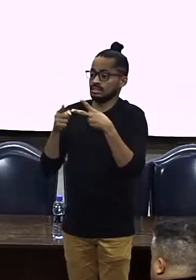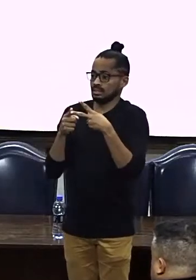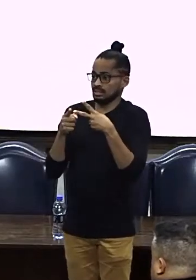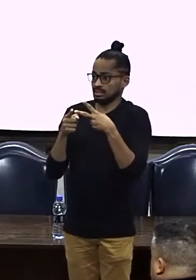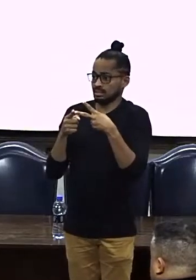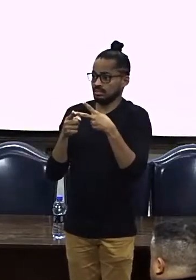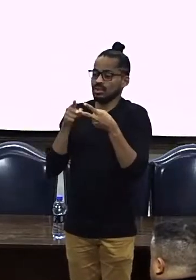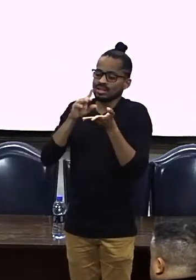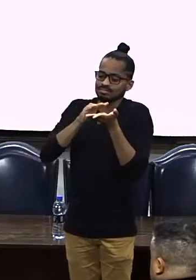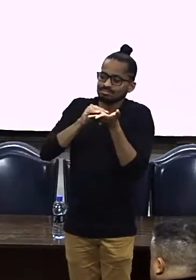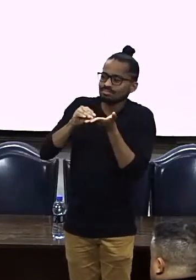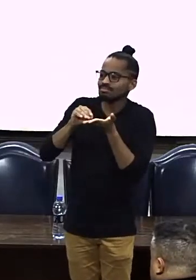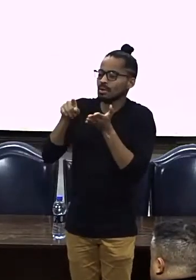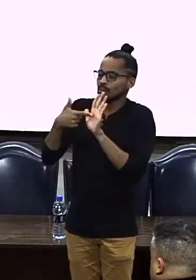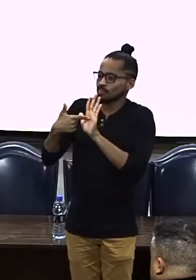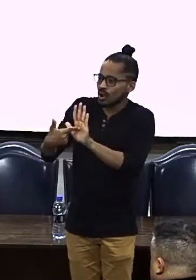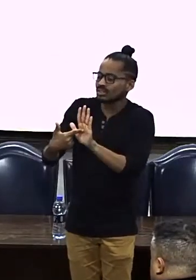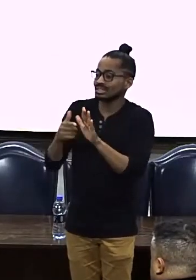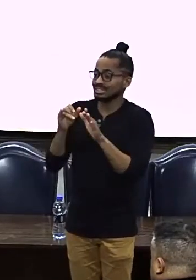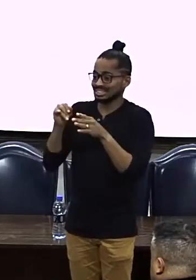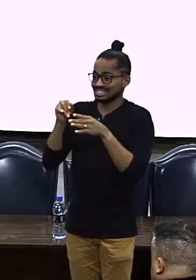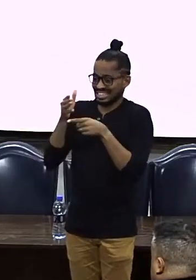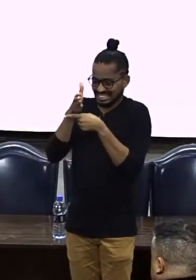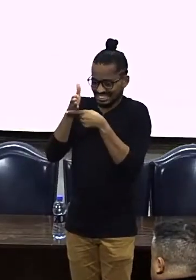syllable magnitude, the syllable prominence,